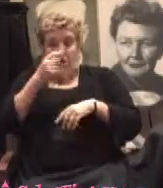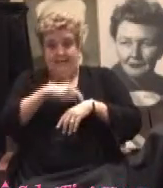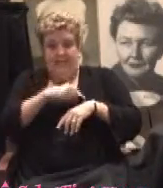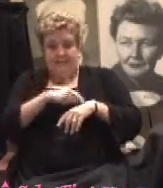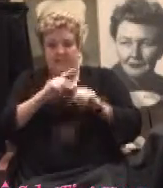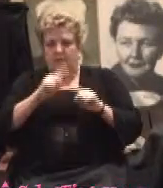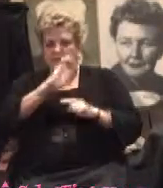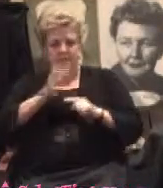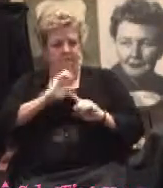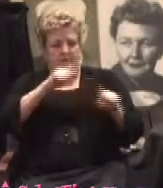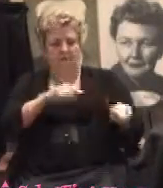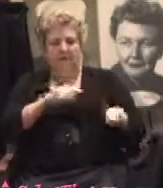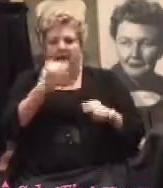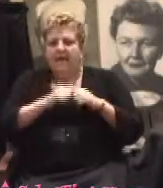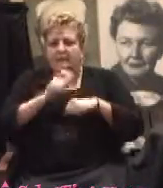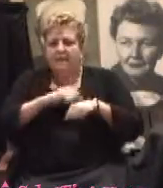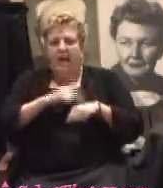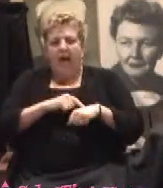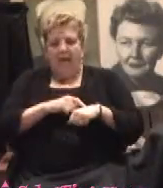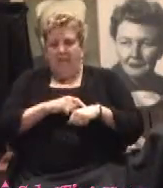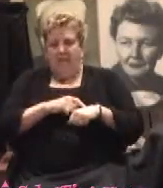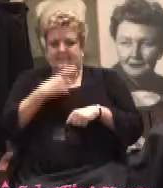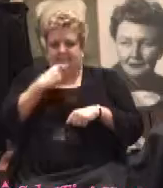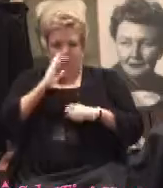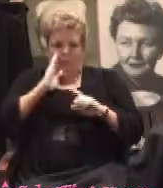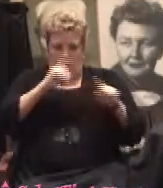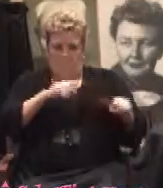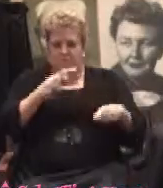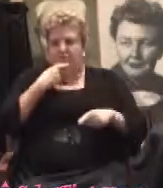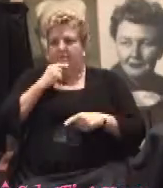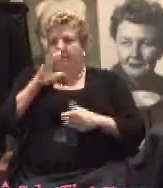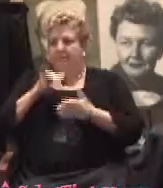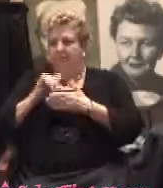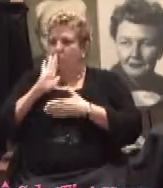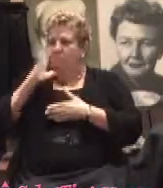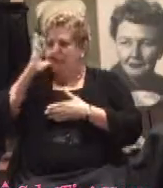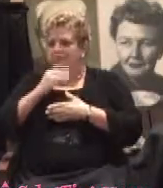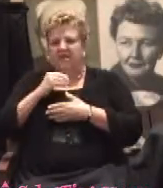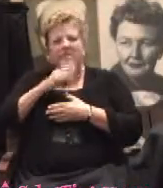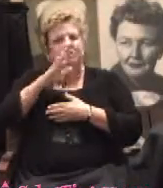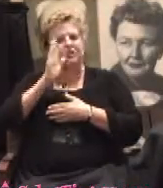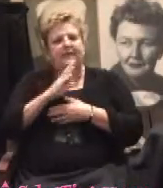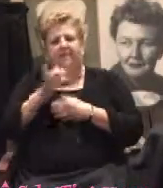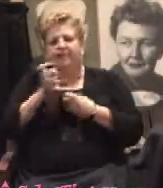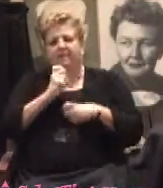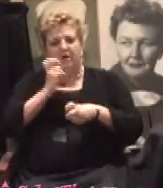I called, she said, "That would be lovely." She didn't give me a hard time. She didn't know what was wrong. Nobody knew what was wrong.